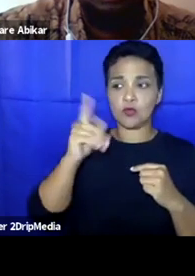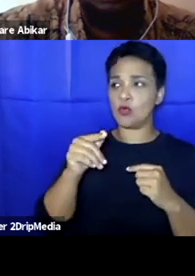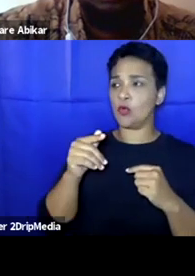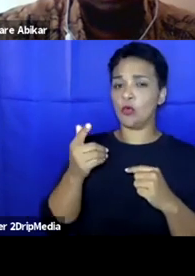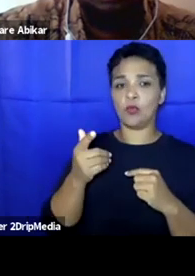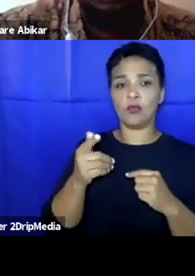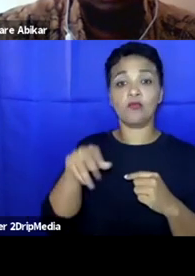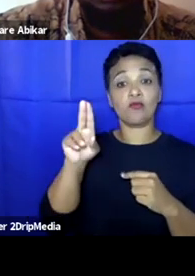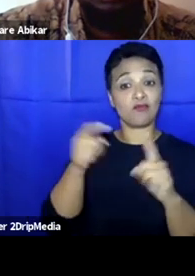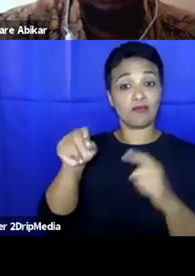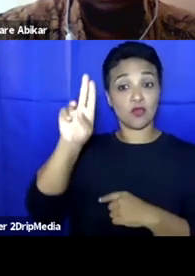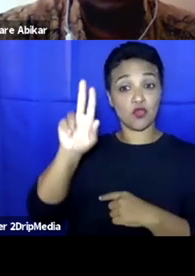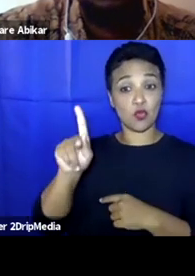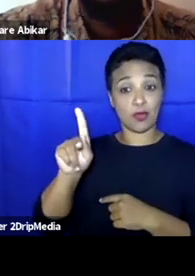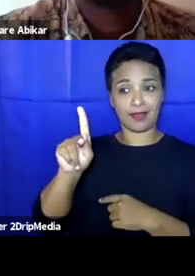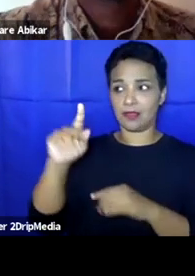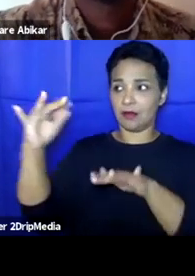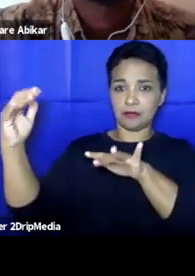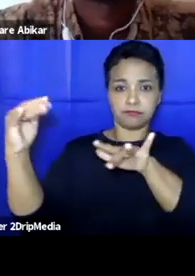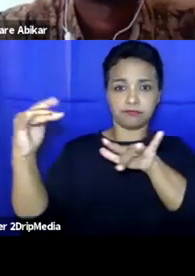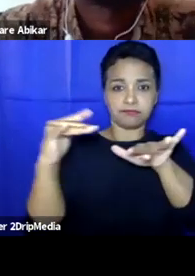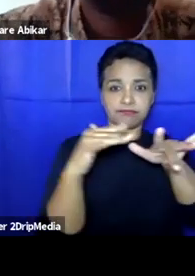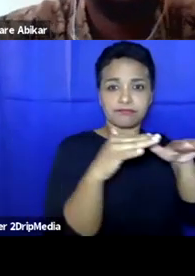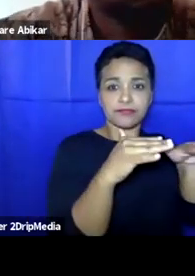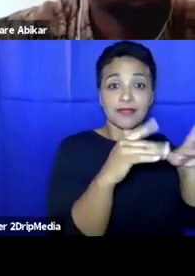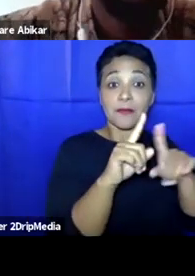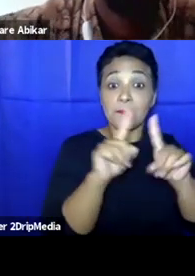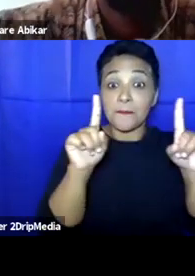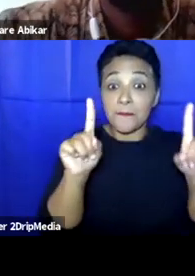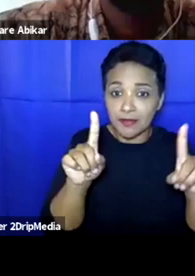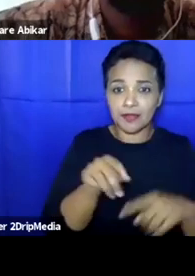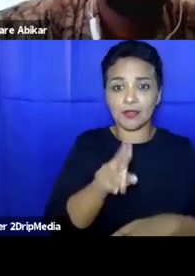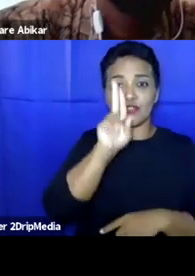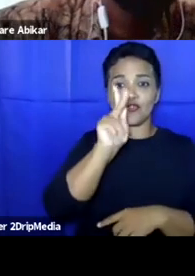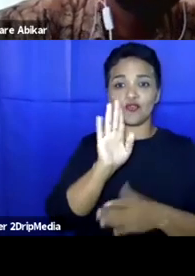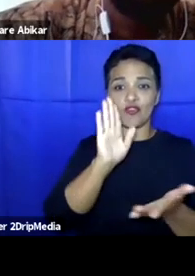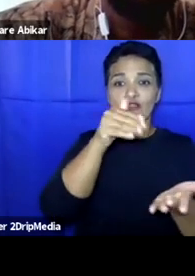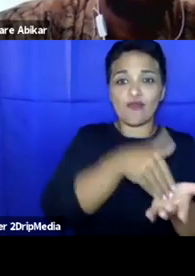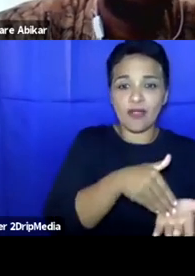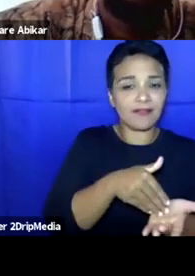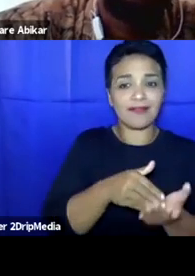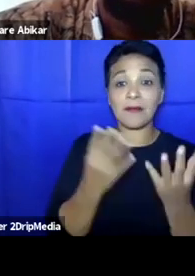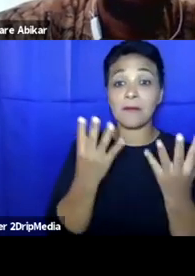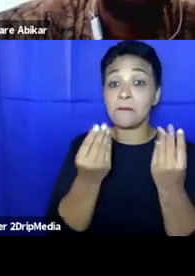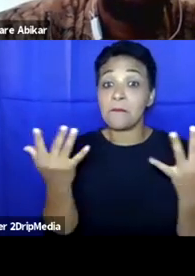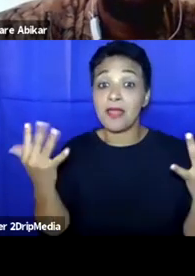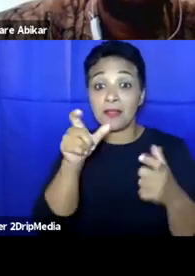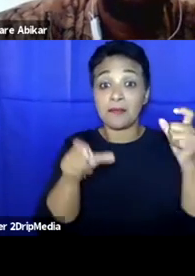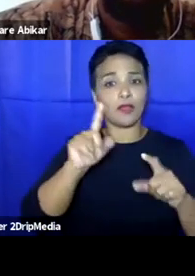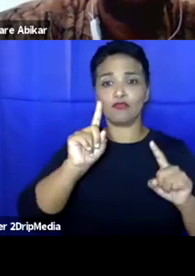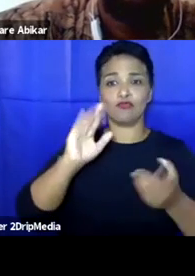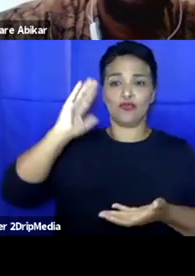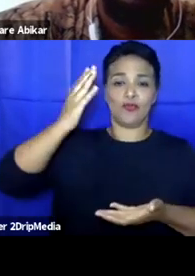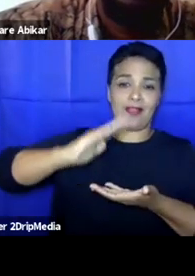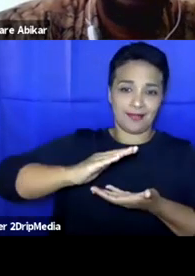the UK, when in fact total number of people arriving in the UK has decreased. So I think the